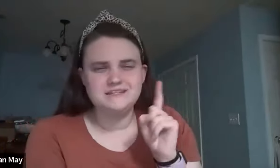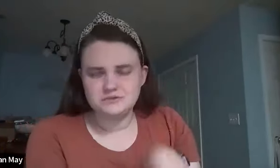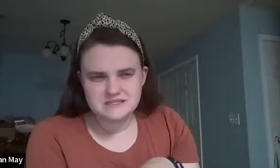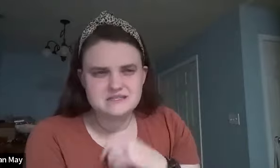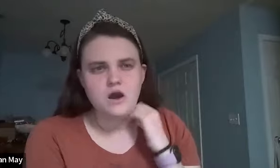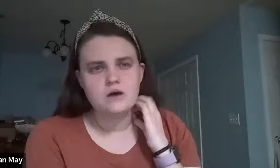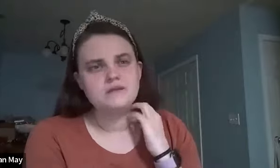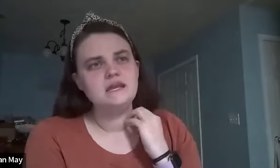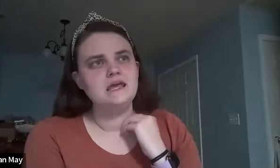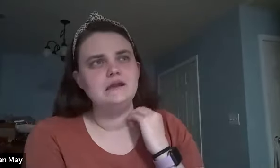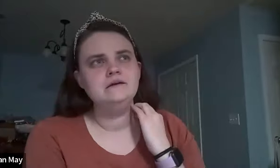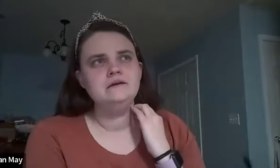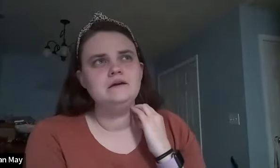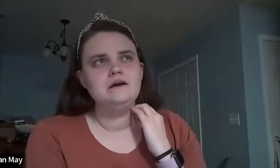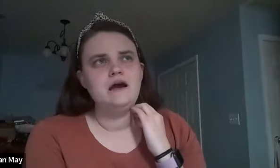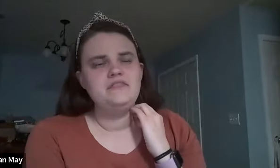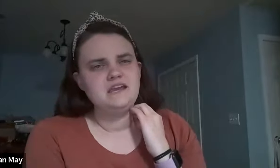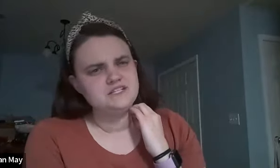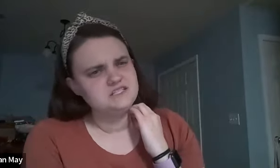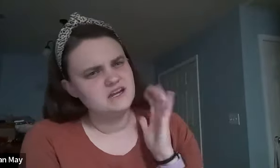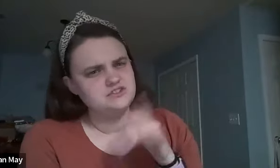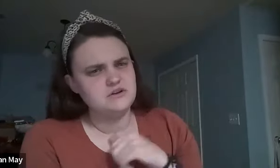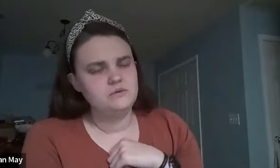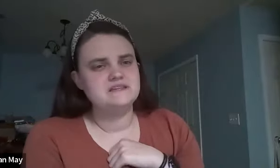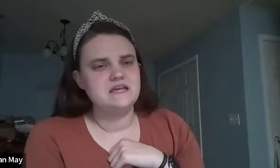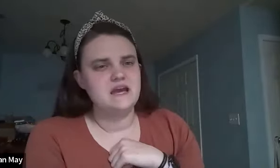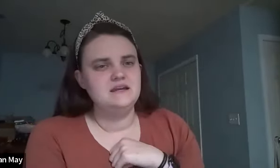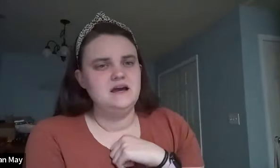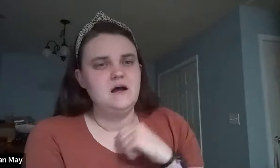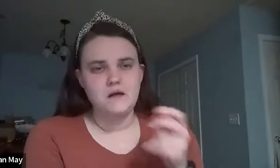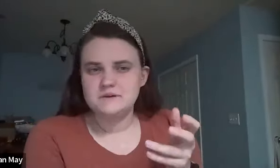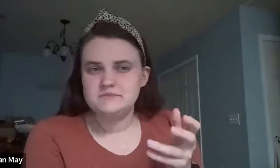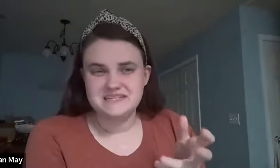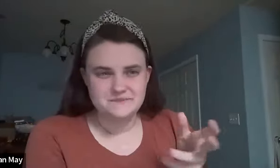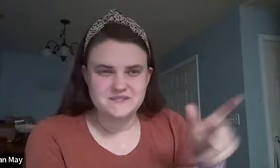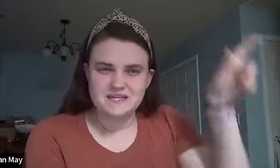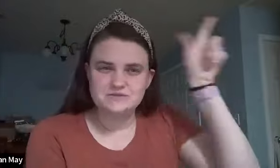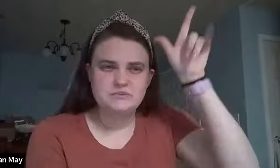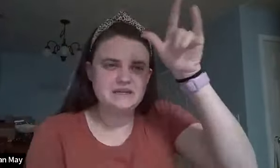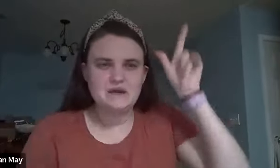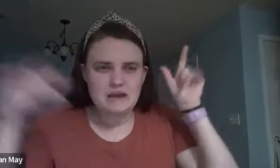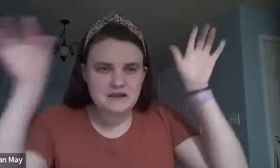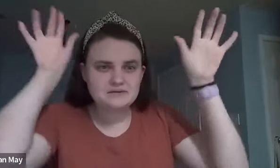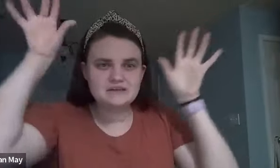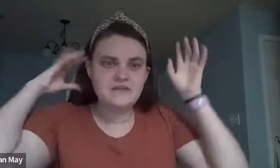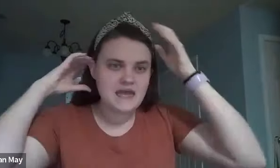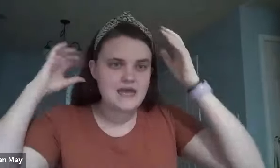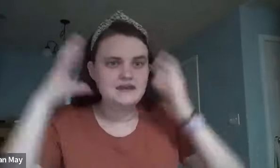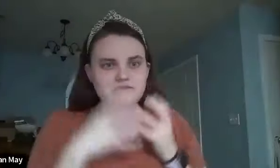don't see as common, and I think I just kind of struggle with, is that a lot of people's name signs will be around the head and the